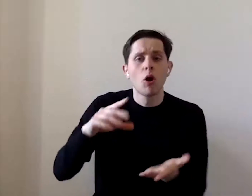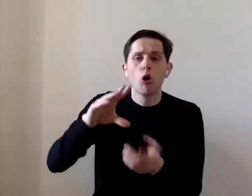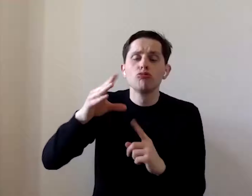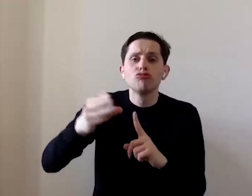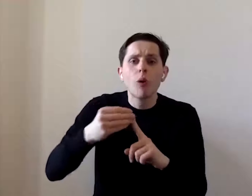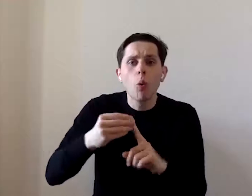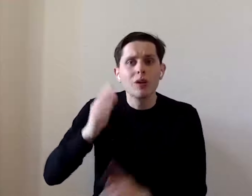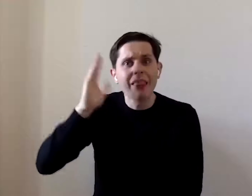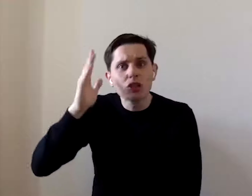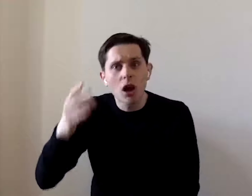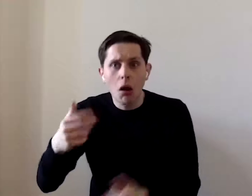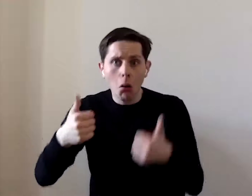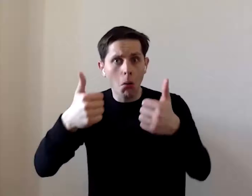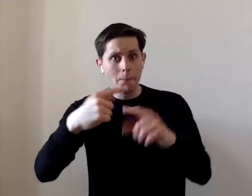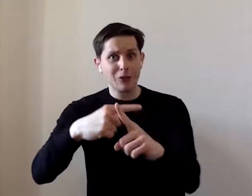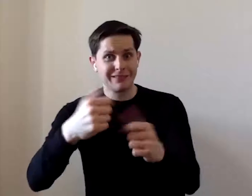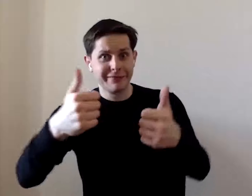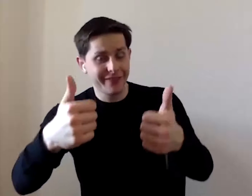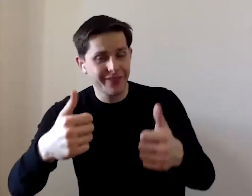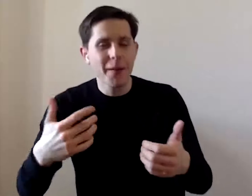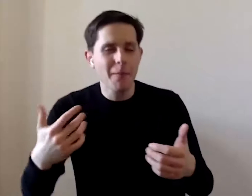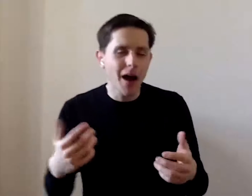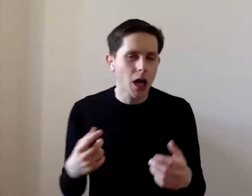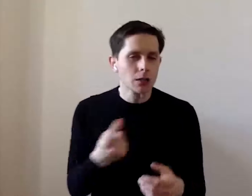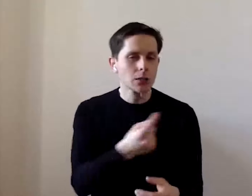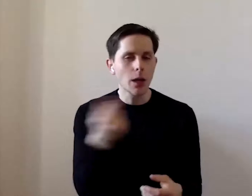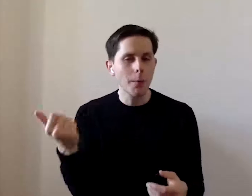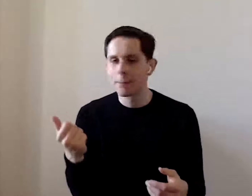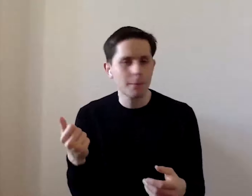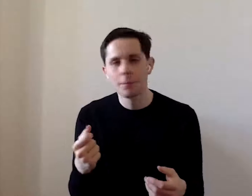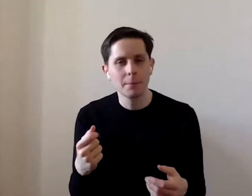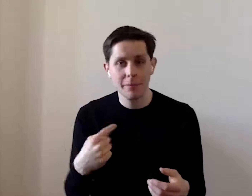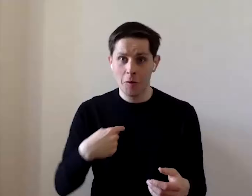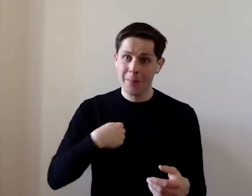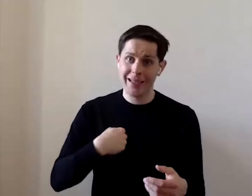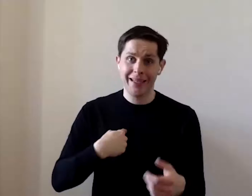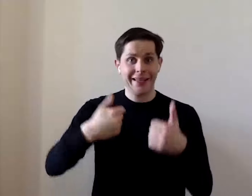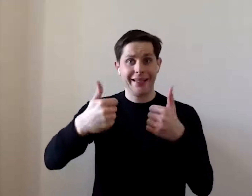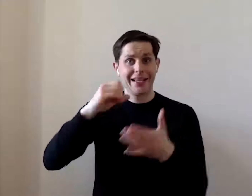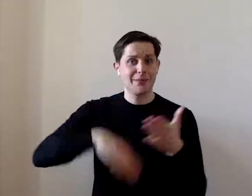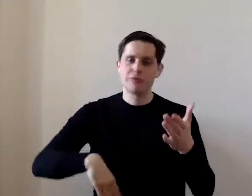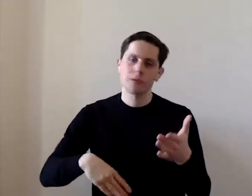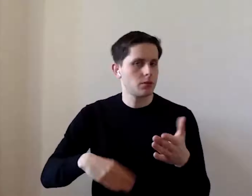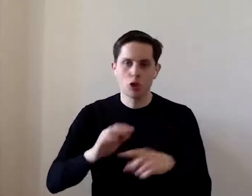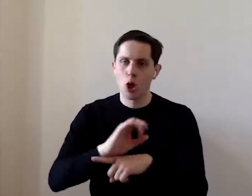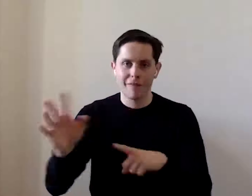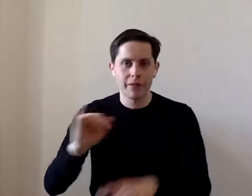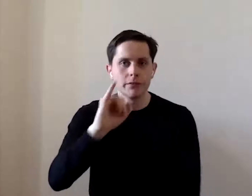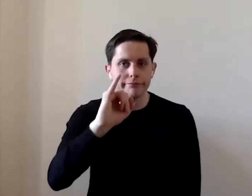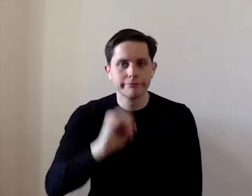lectures and being able to do things from home. So I think it's it's just interesting to talk about how different